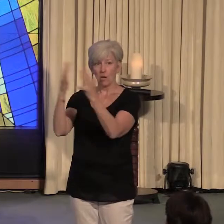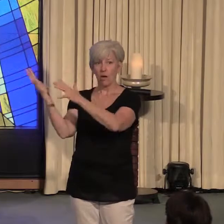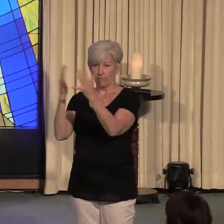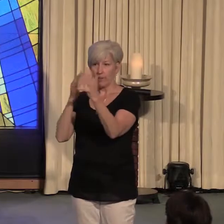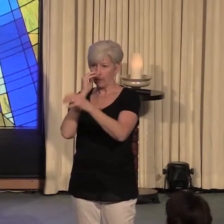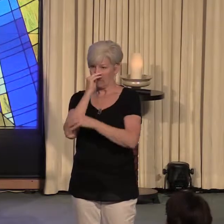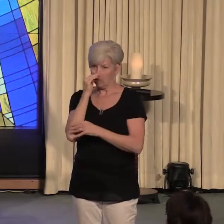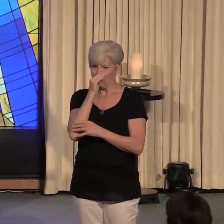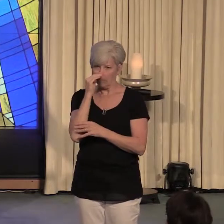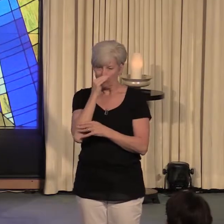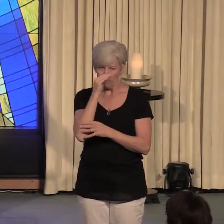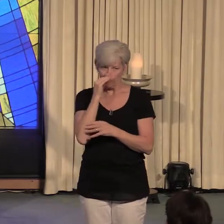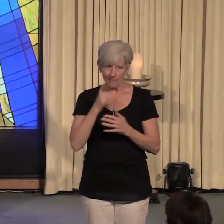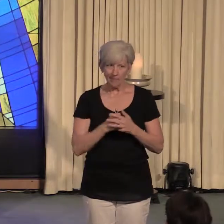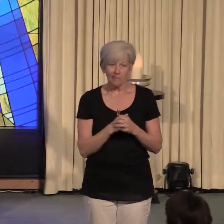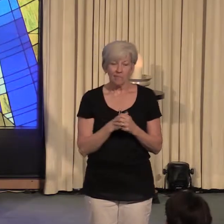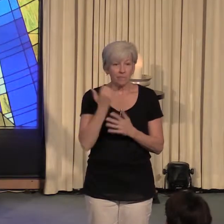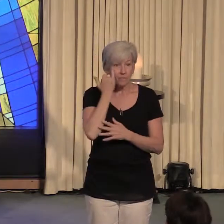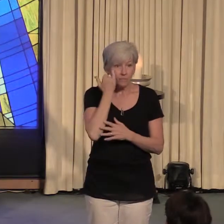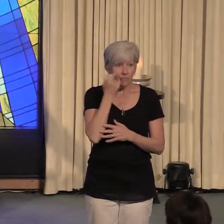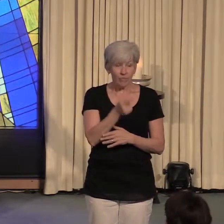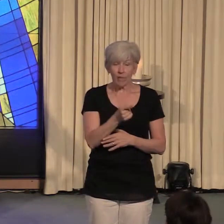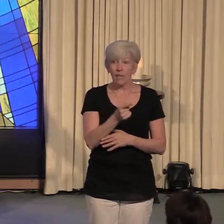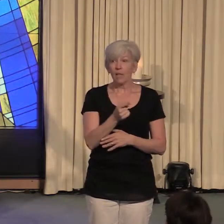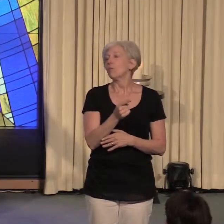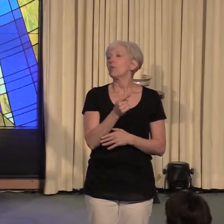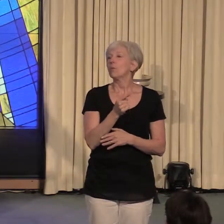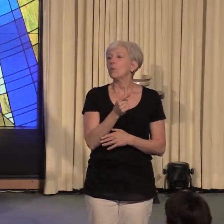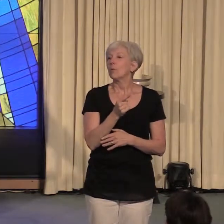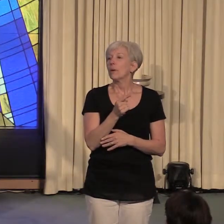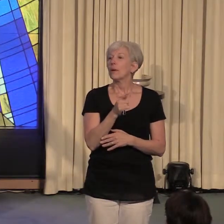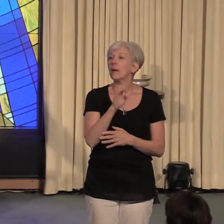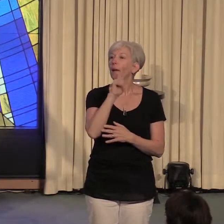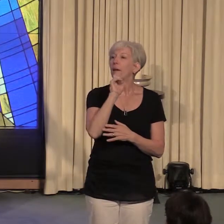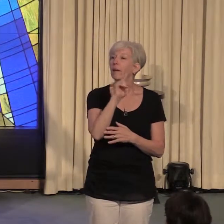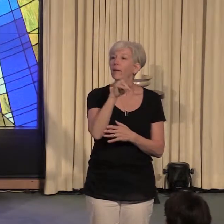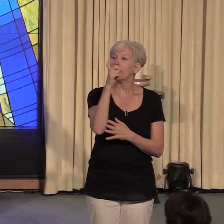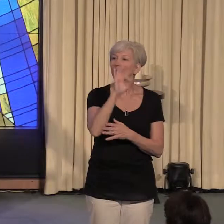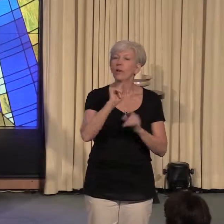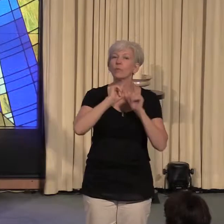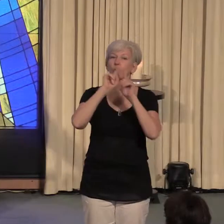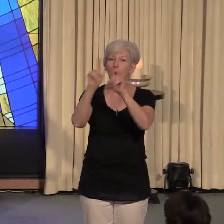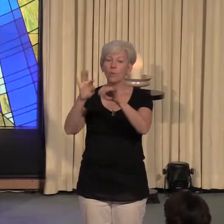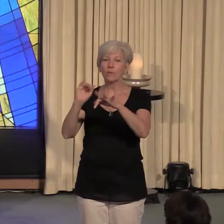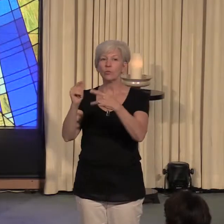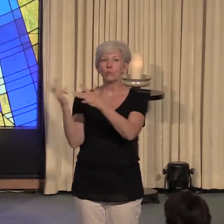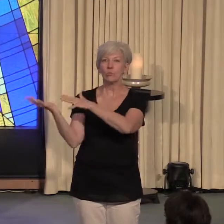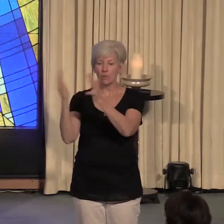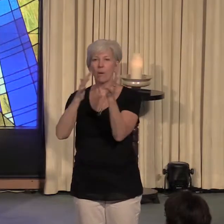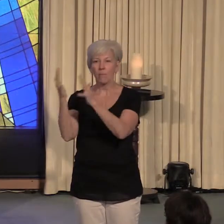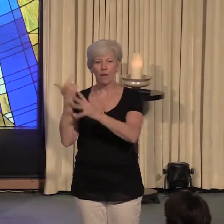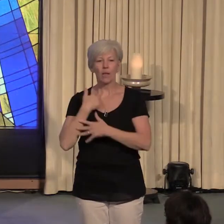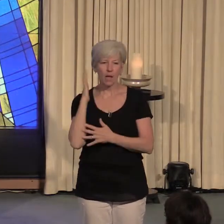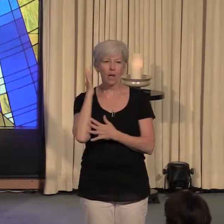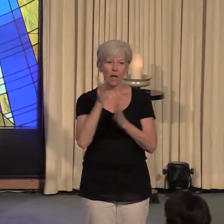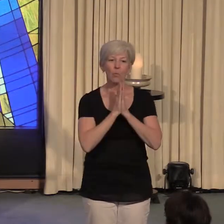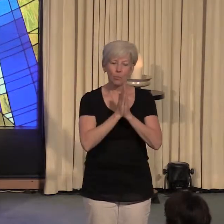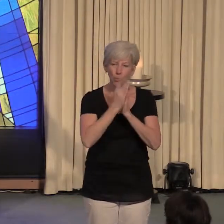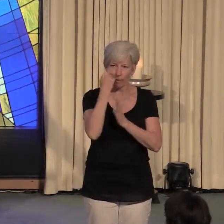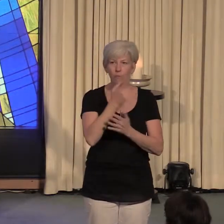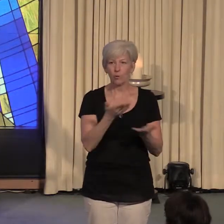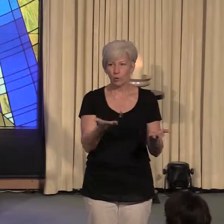you. And if I'm ever called to go into combat, I certainly hope you'll say it for me.